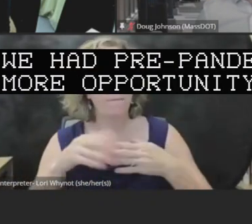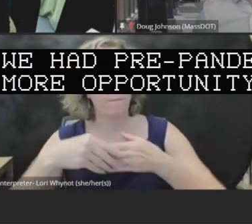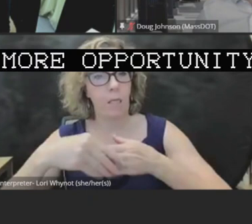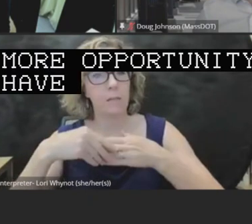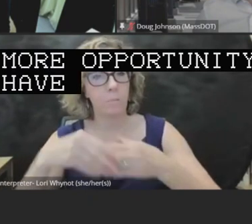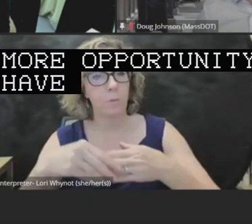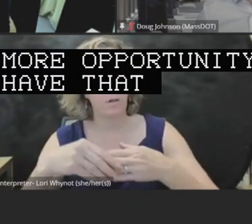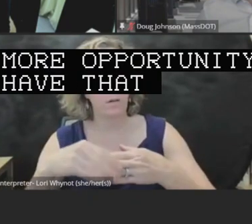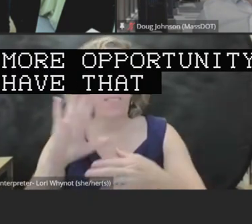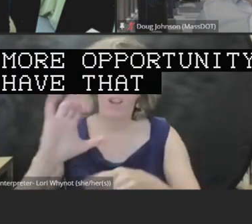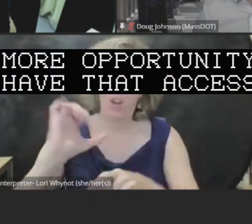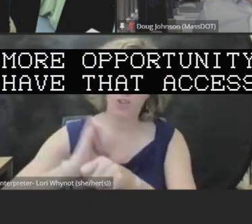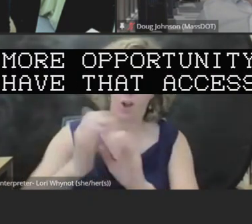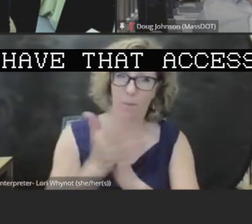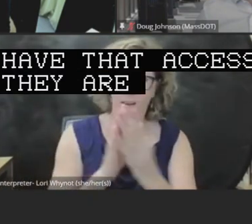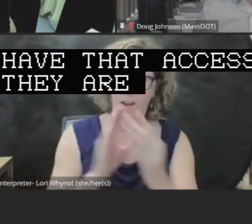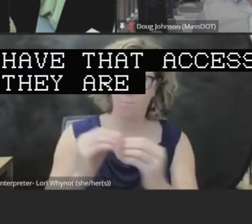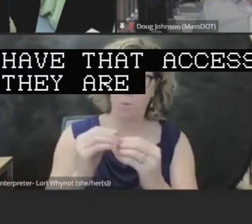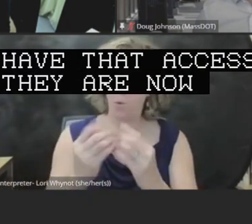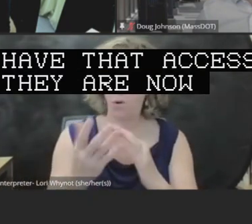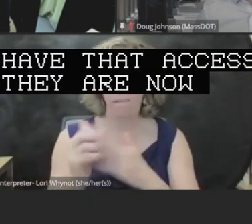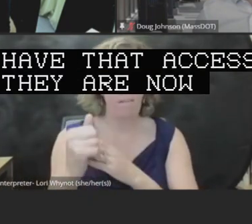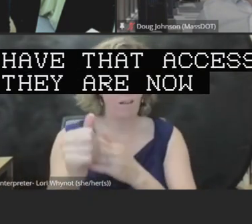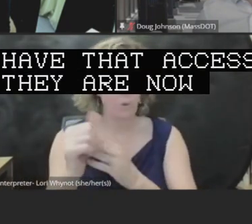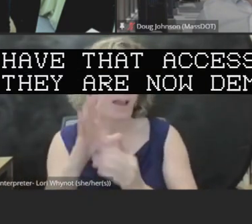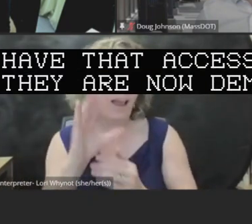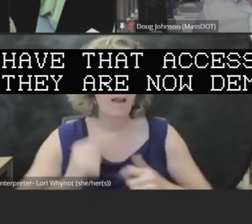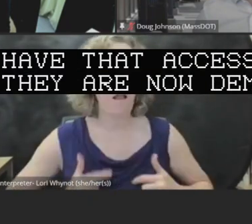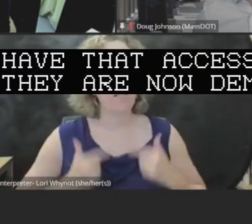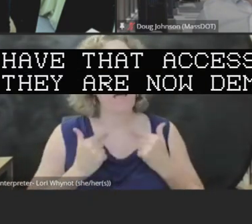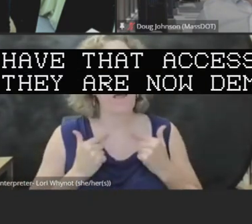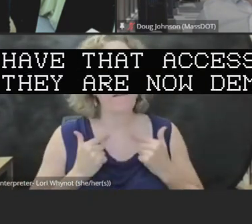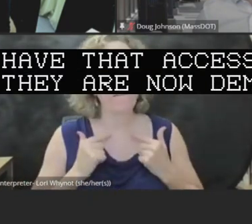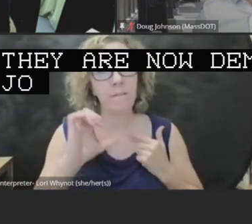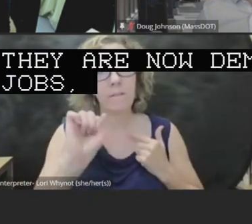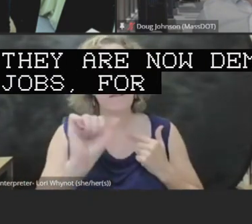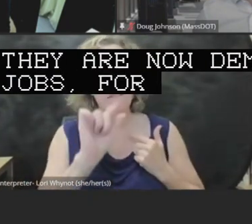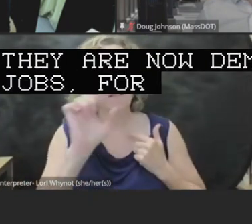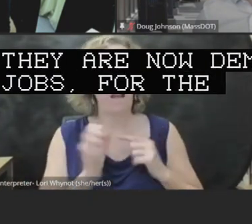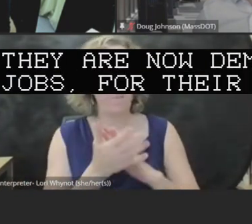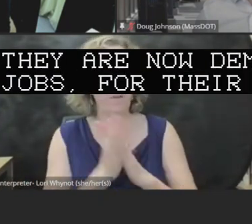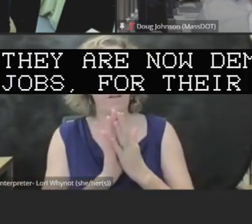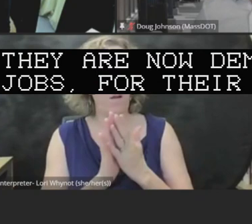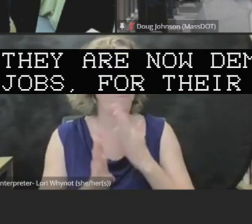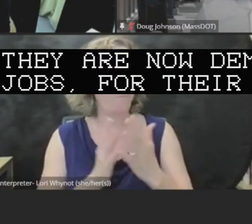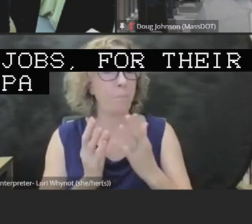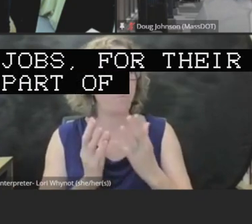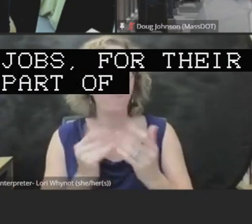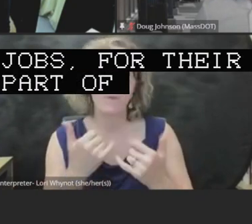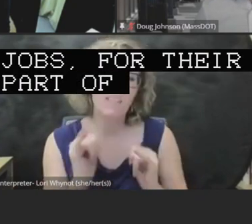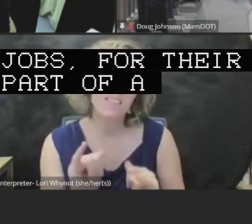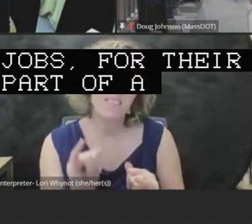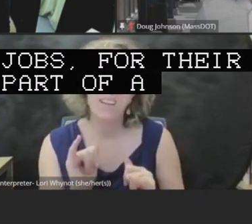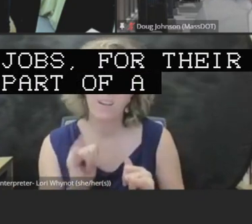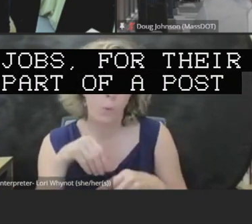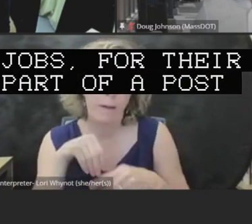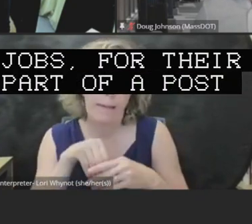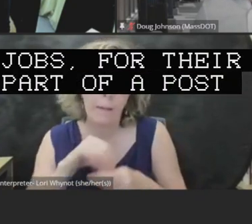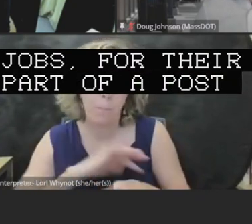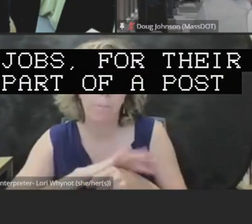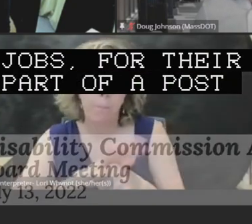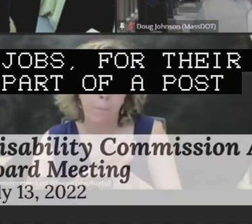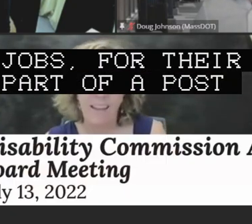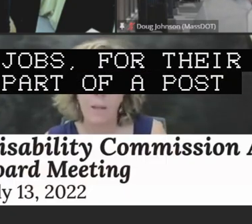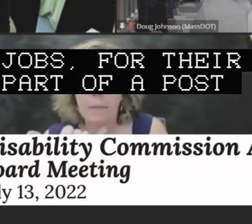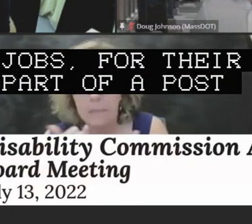demanding for their jobs, for their lifestyles as part of a post-pandemic, or you know, we're still in the pandemic, quite obviously, but